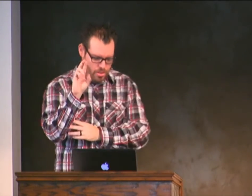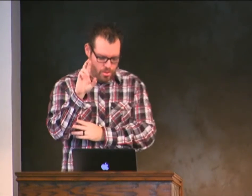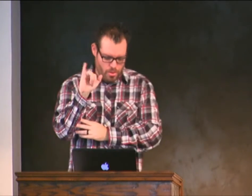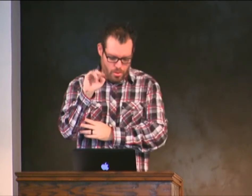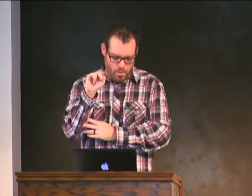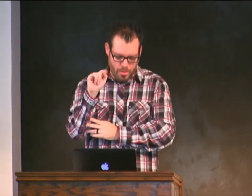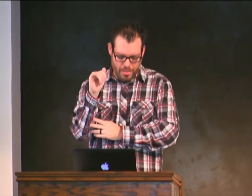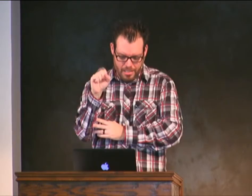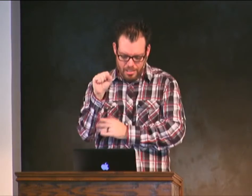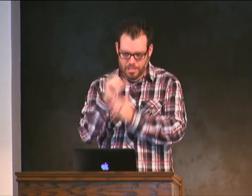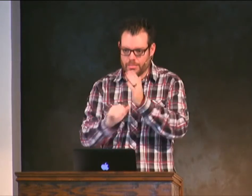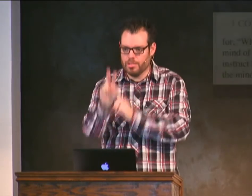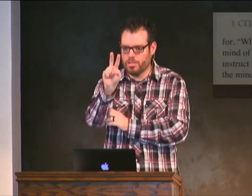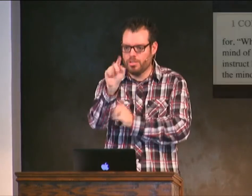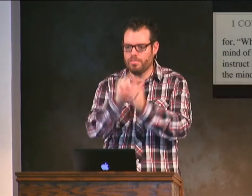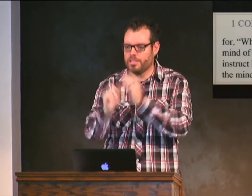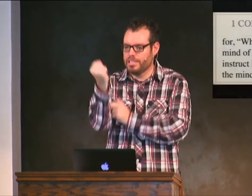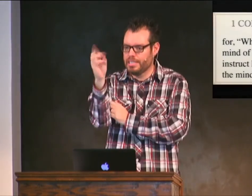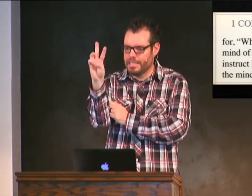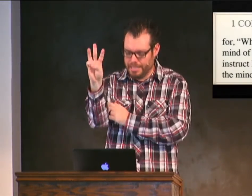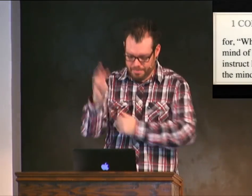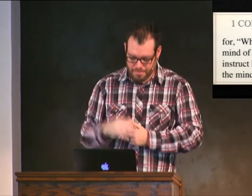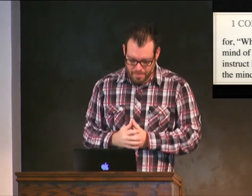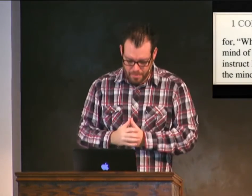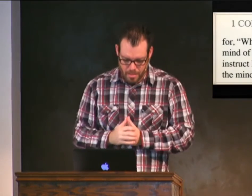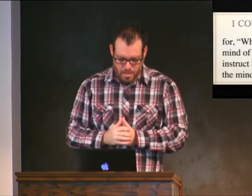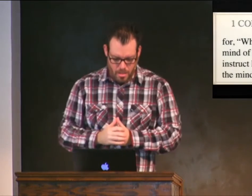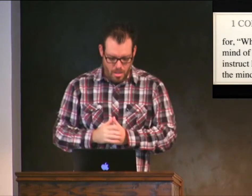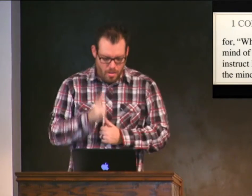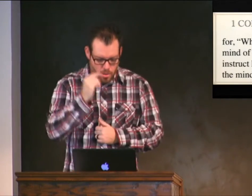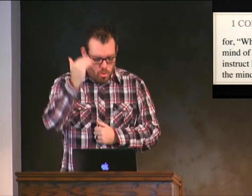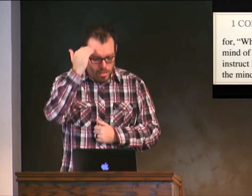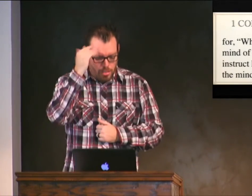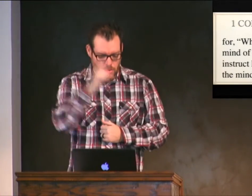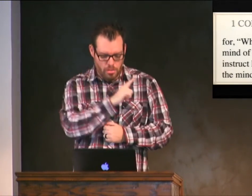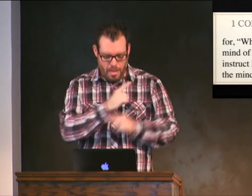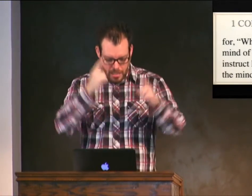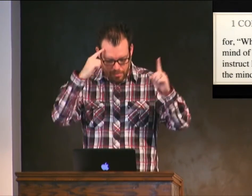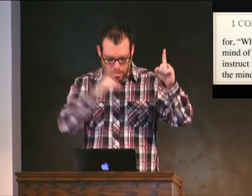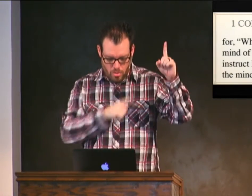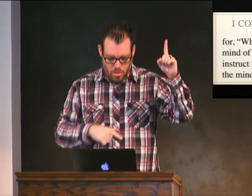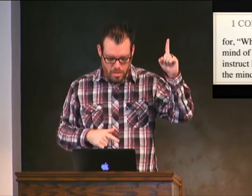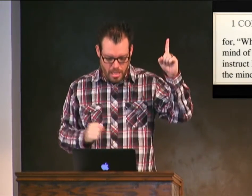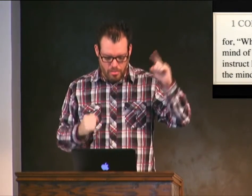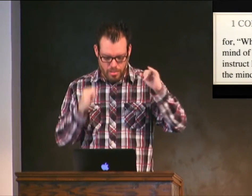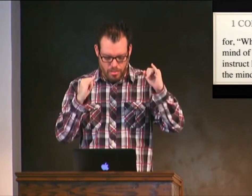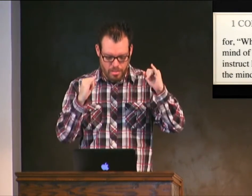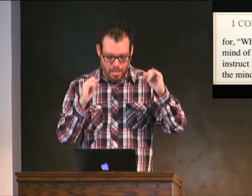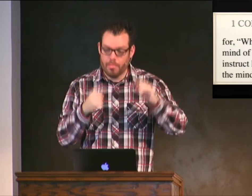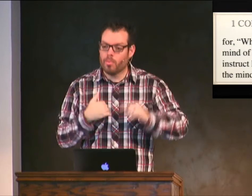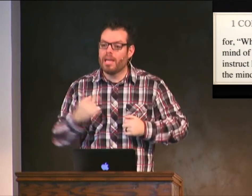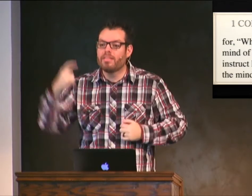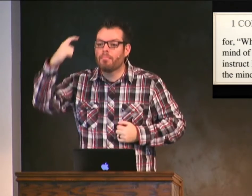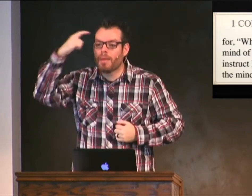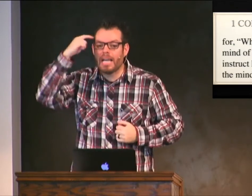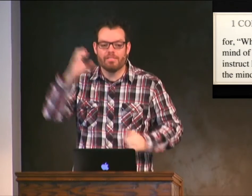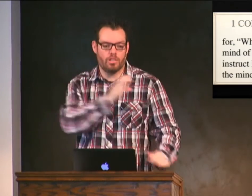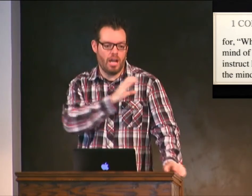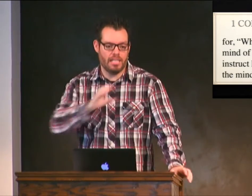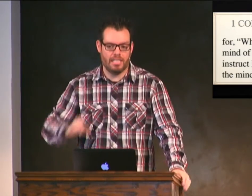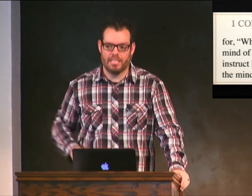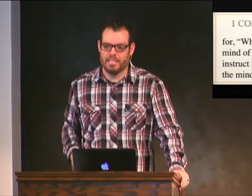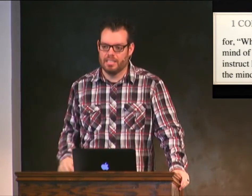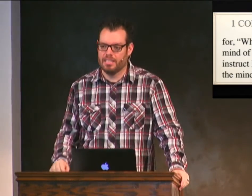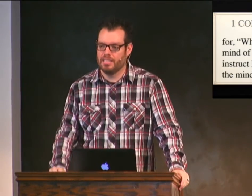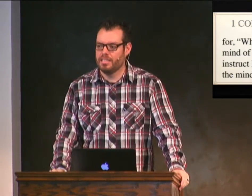Verse Corinthians chapter 2, verse 16. For who has known the mind of the Lord as we instruct him? We have the mind